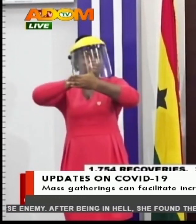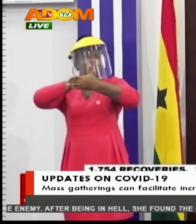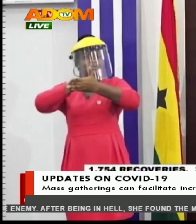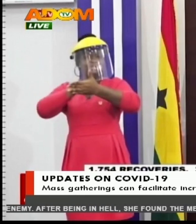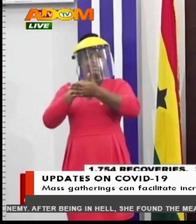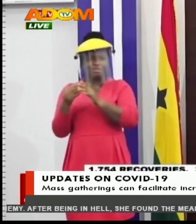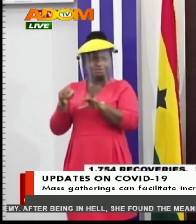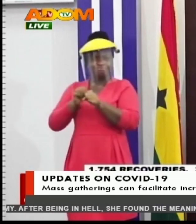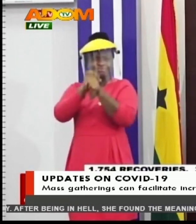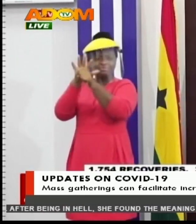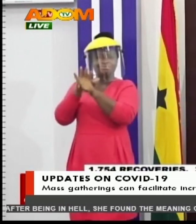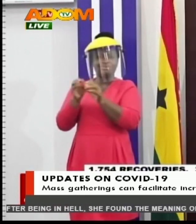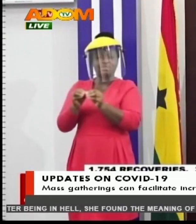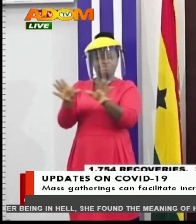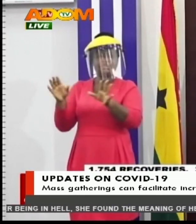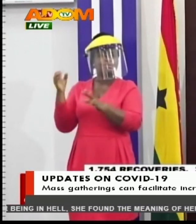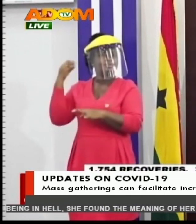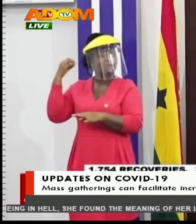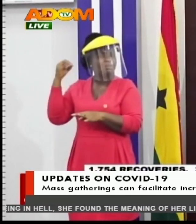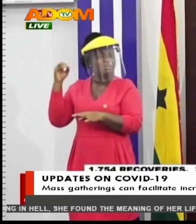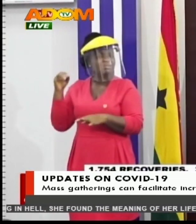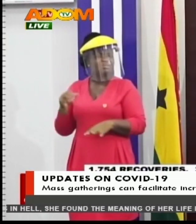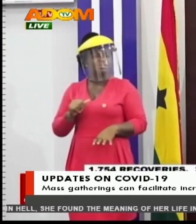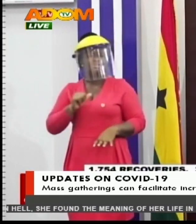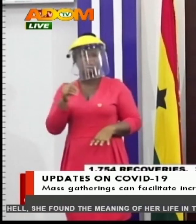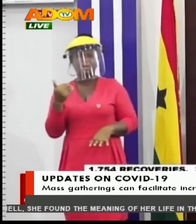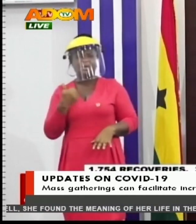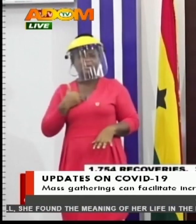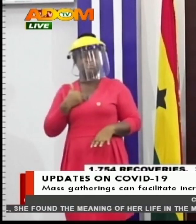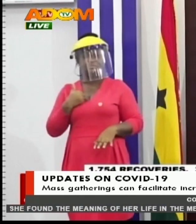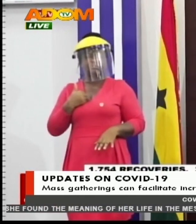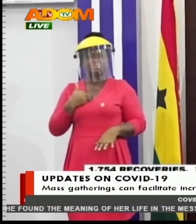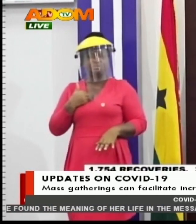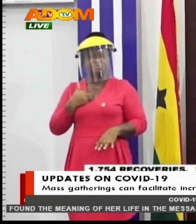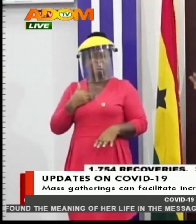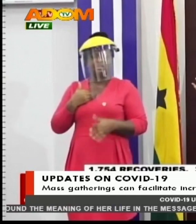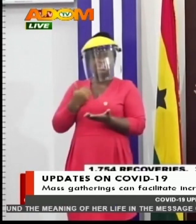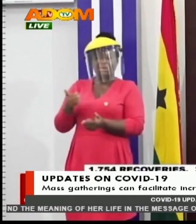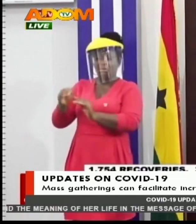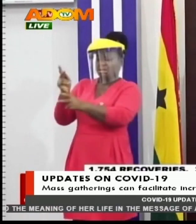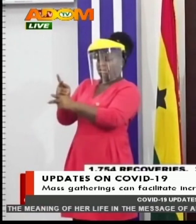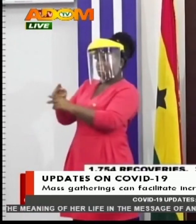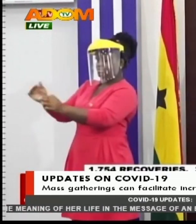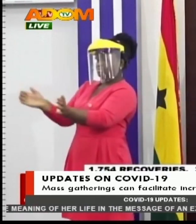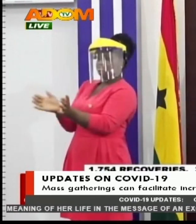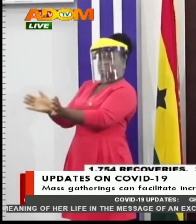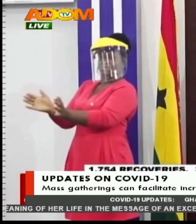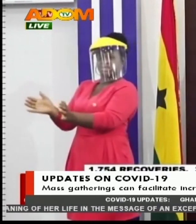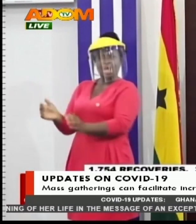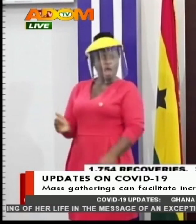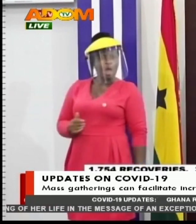you to the high rate of infection that pertains to Obuasi. So I want to put on record that apparently